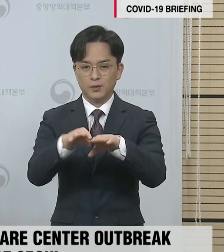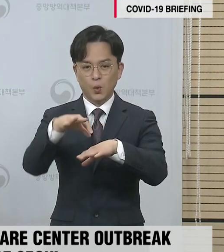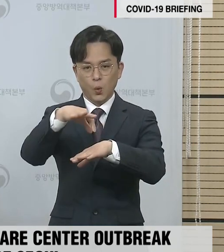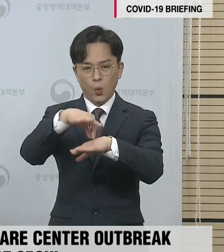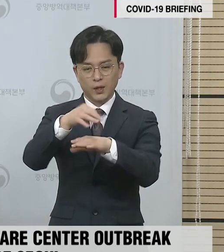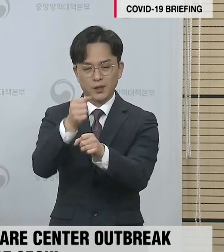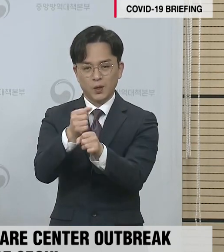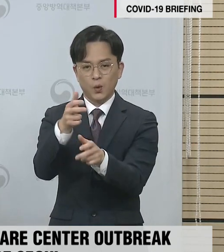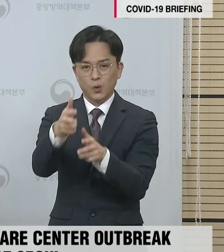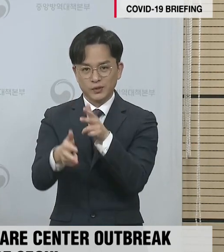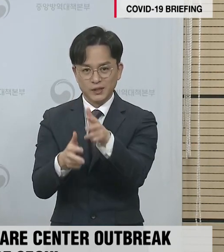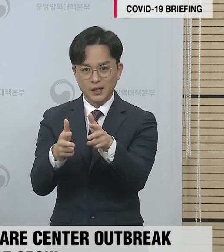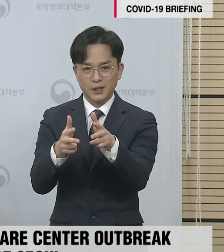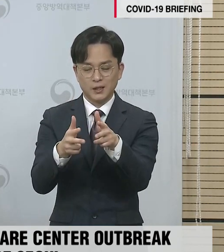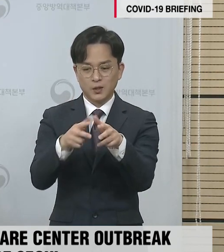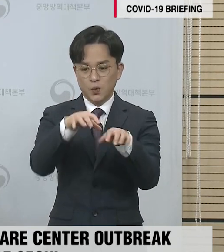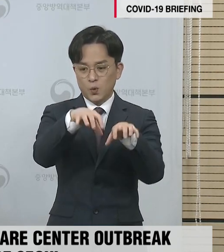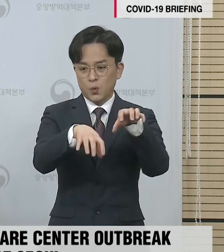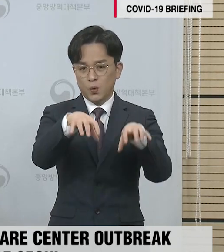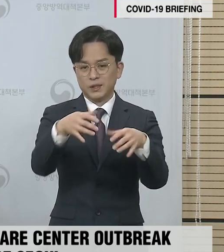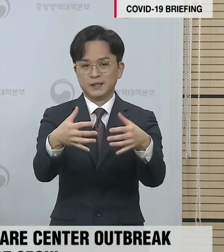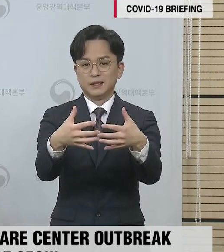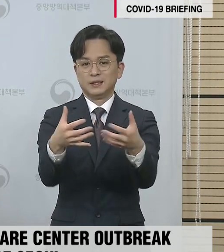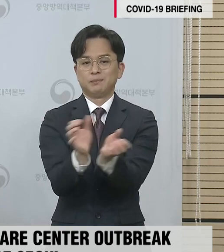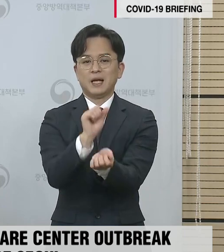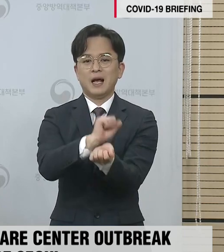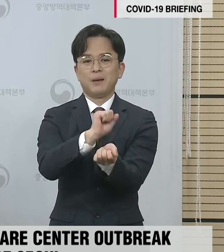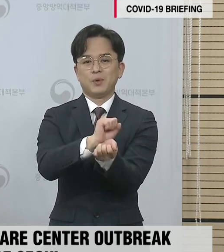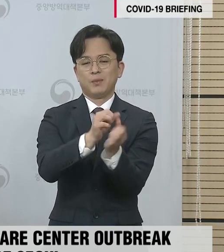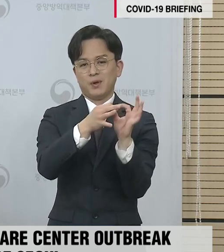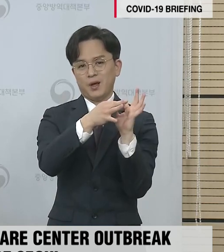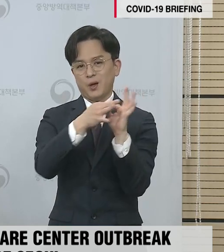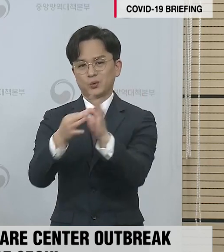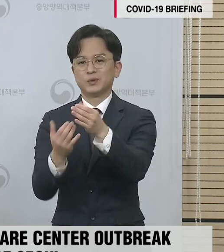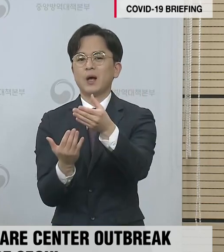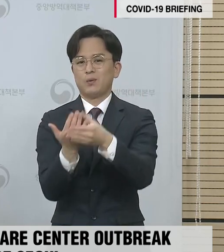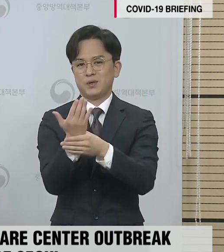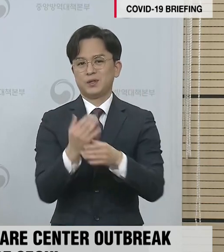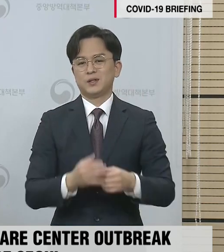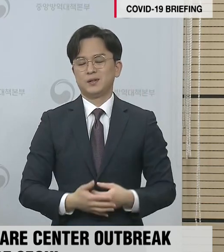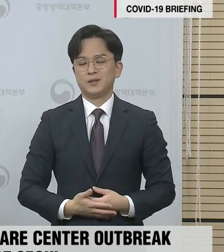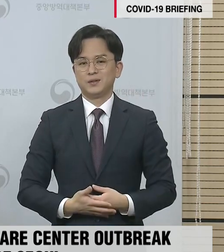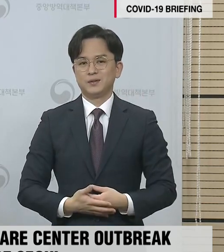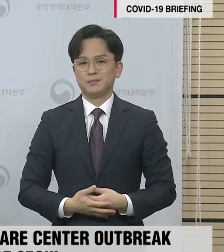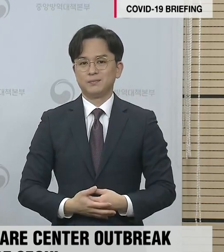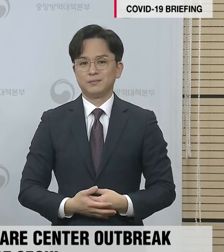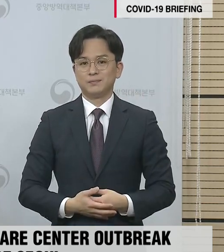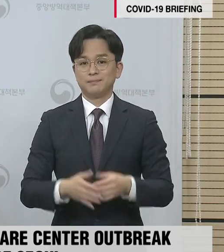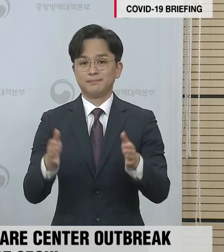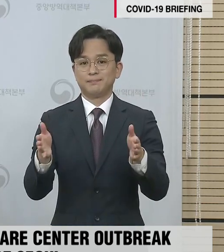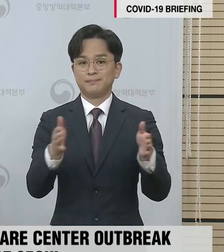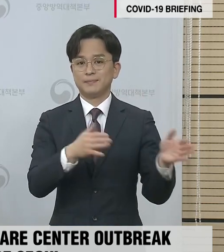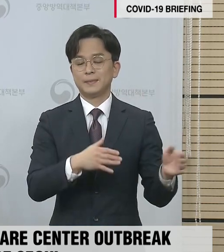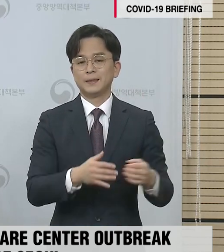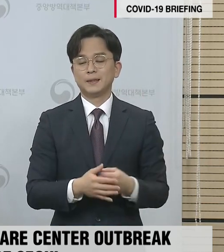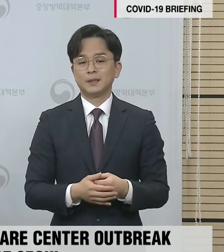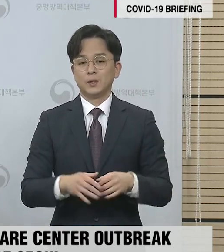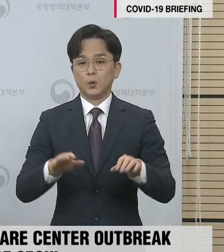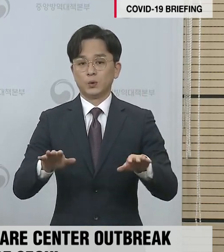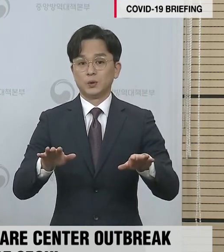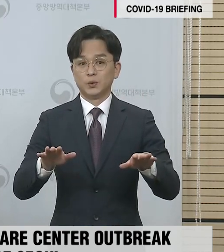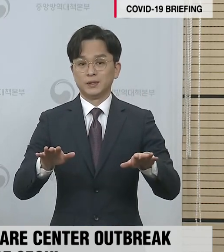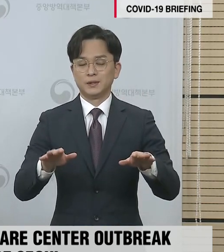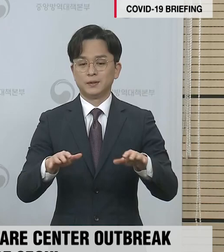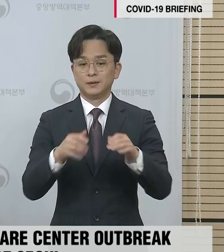cluster infections stemming from many multiple venues like hospitals as well as other manufacturing